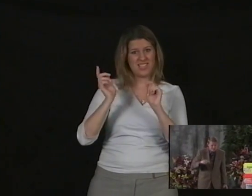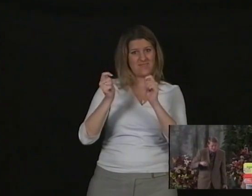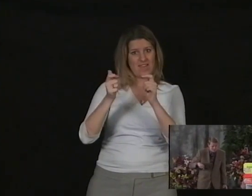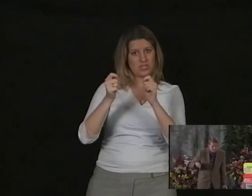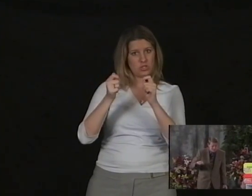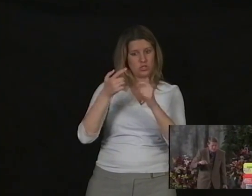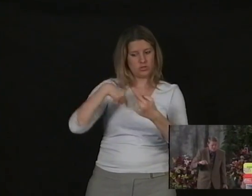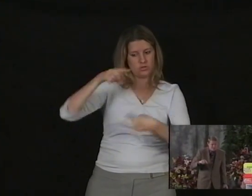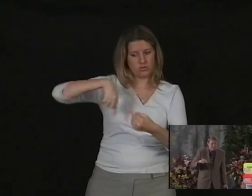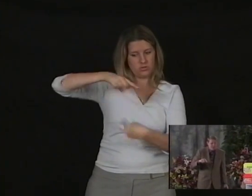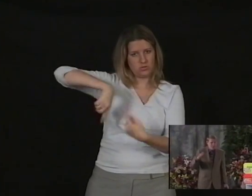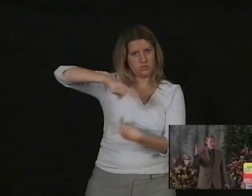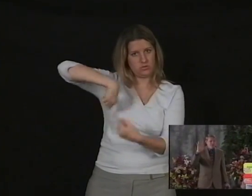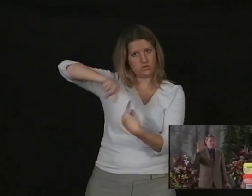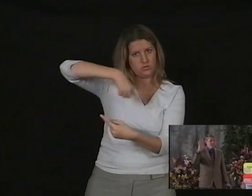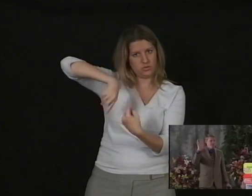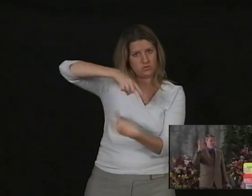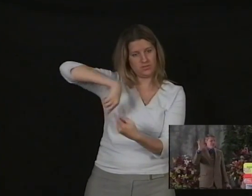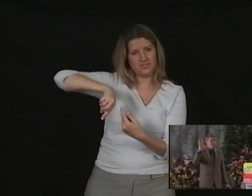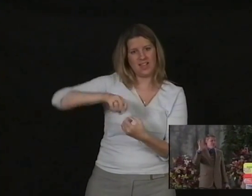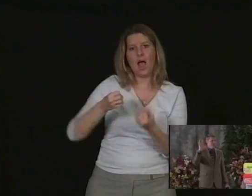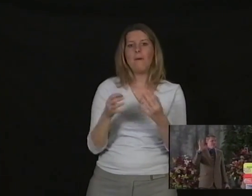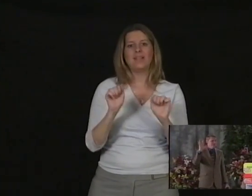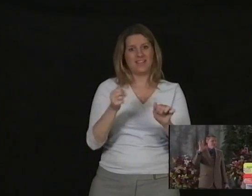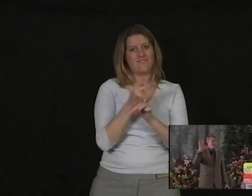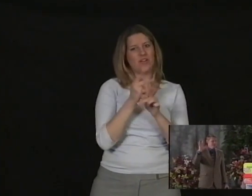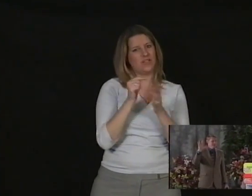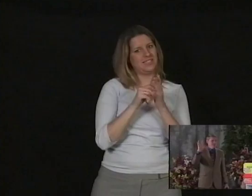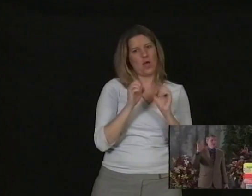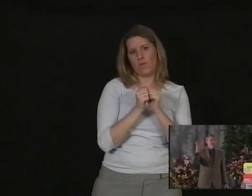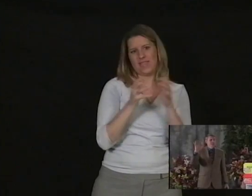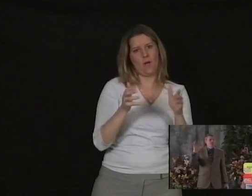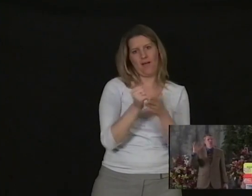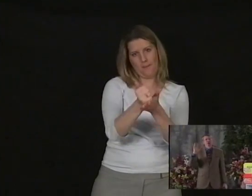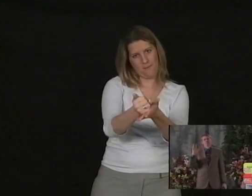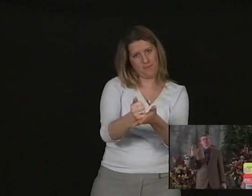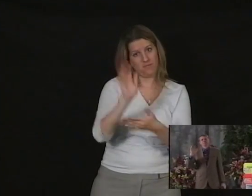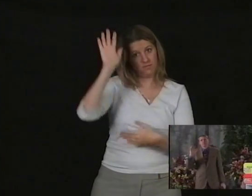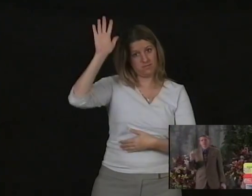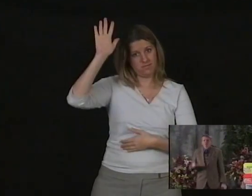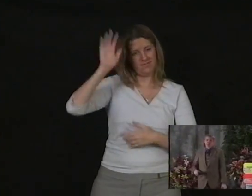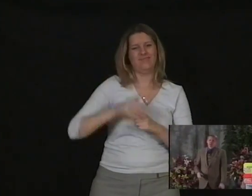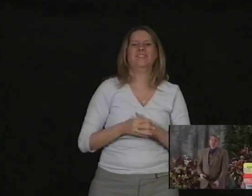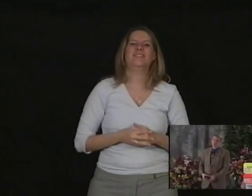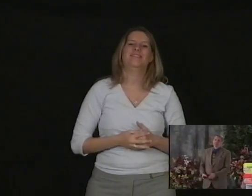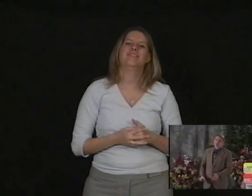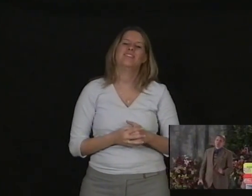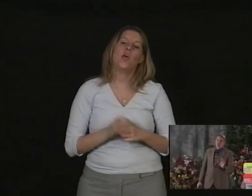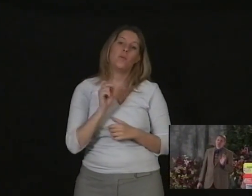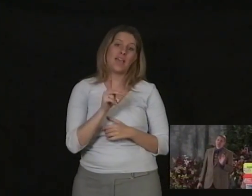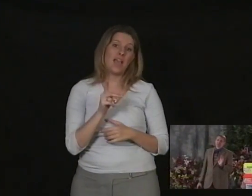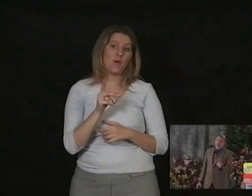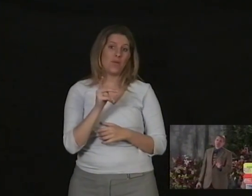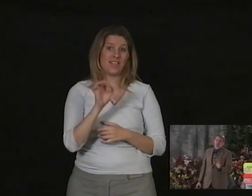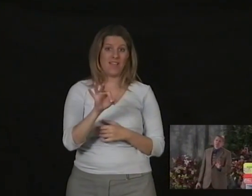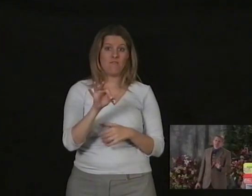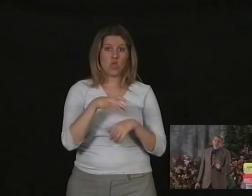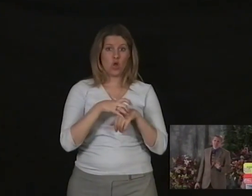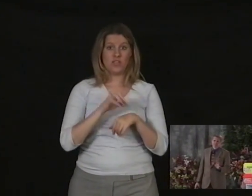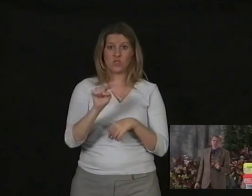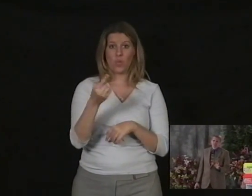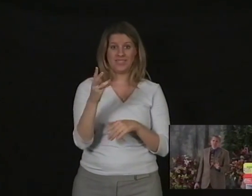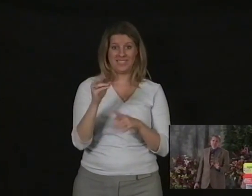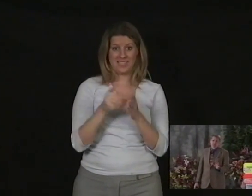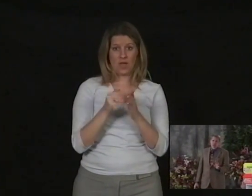faster. How many can figure this out now with no help? Okay. Well now, the Earth is only 6,000 years old. This is no